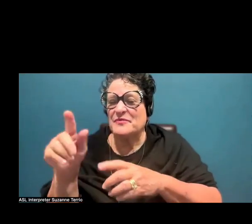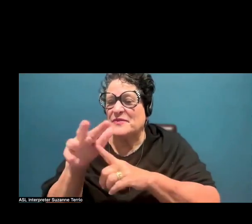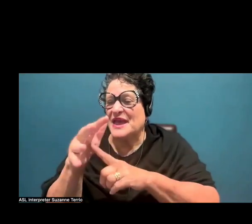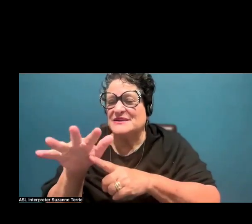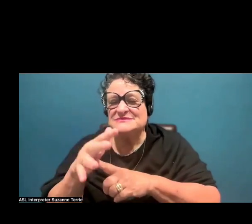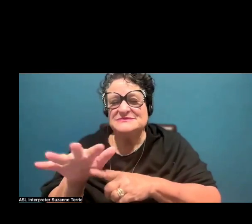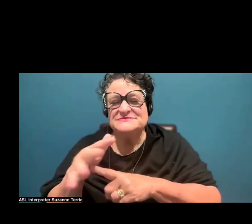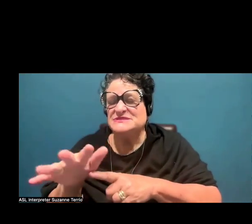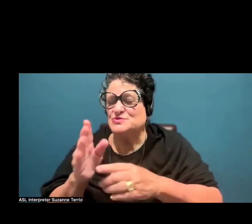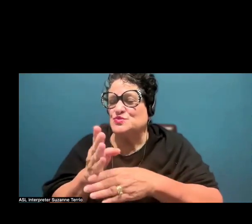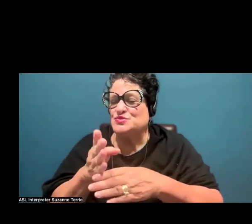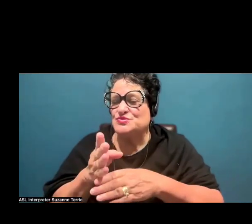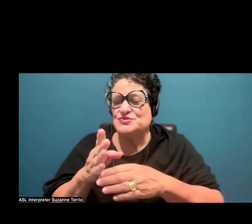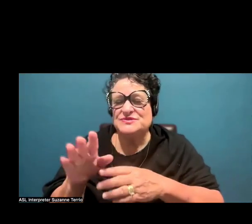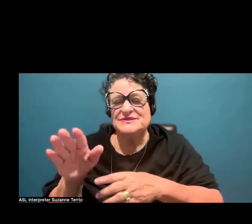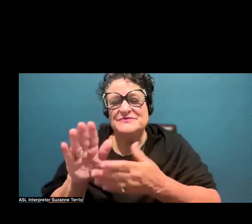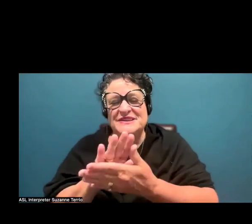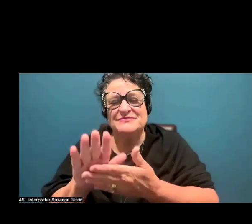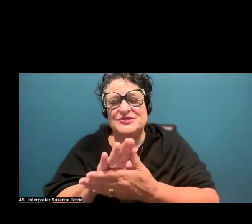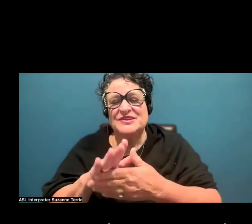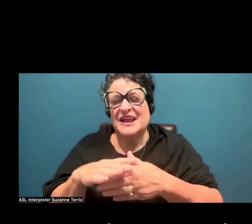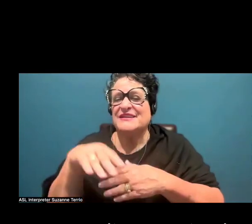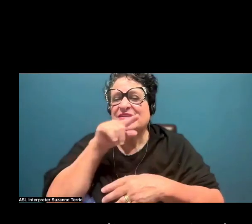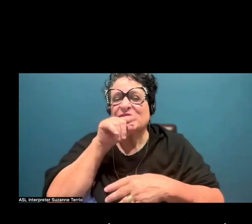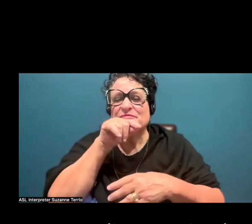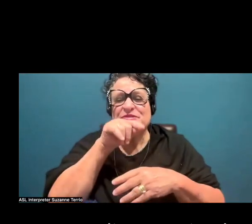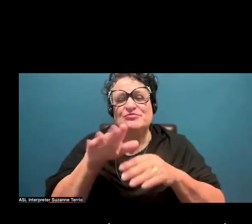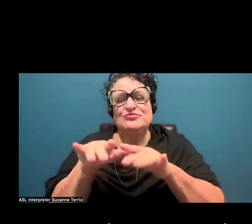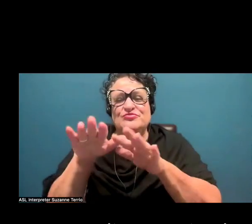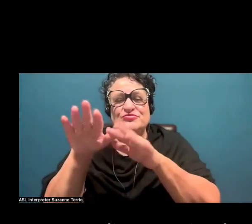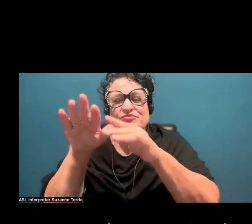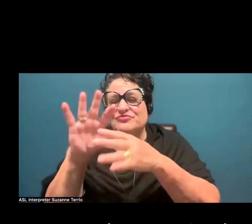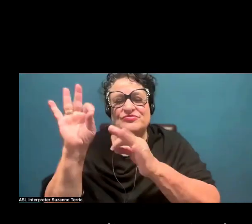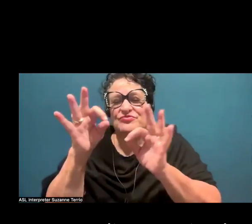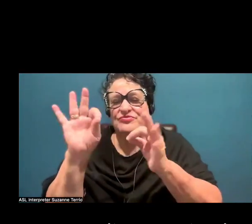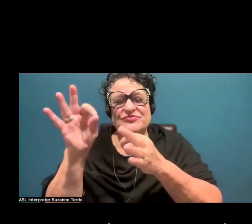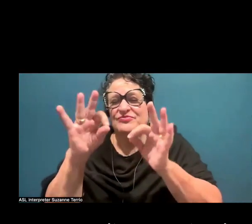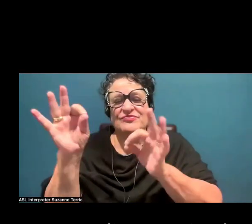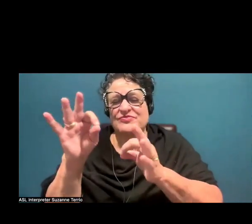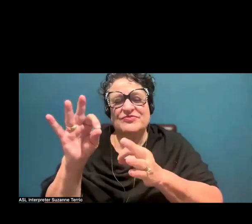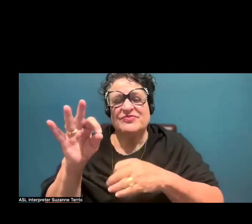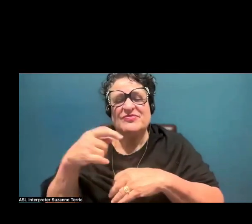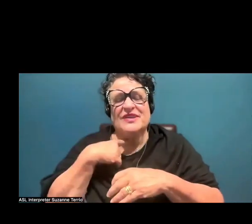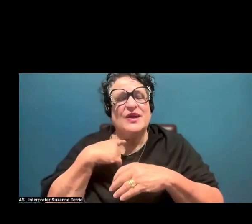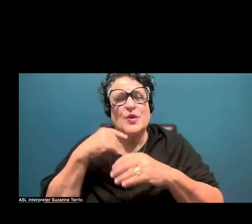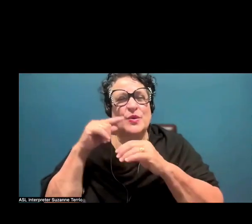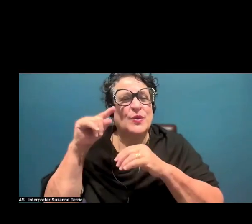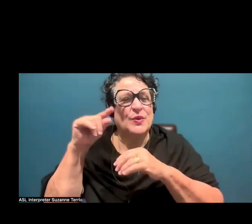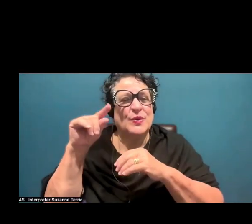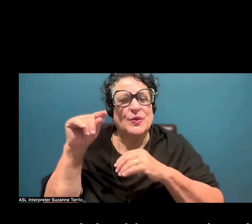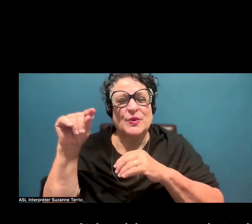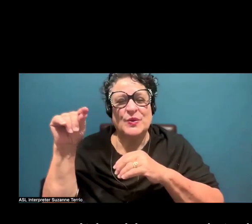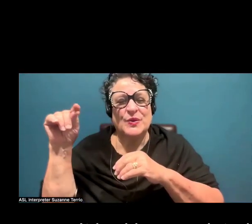paper. Overhead, a hummingbird was in flight, its gears turning so quickly that it made a high-pitched whir that Rhea could hear from the